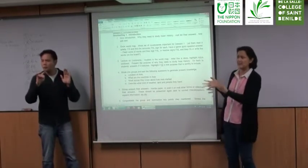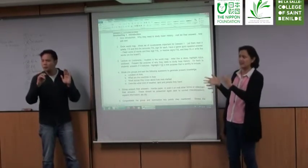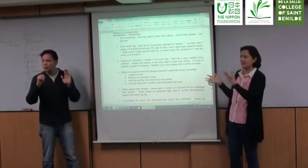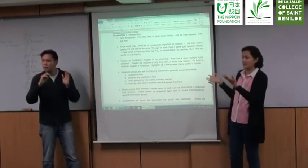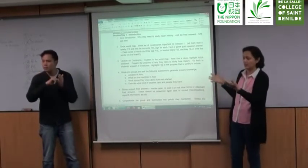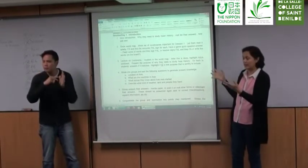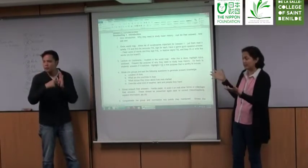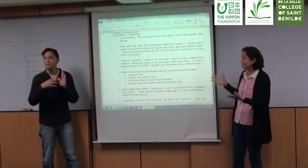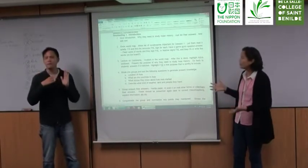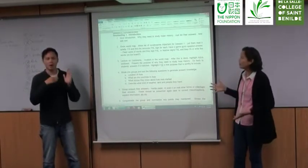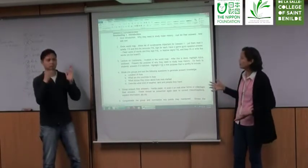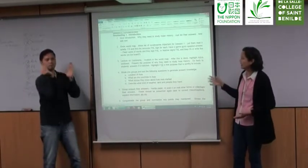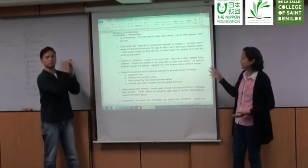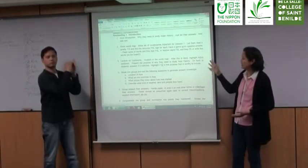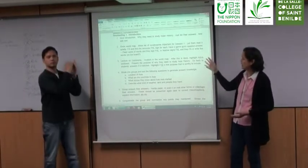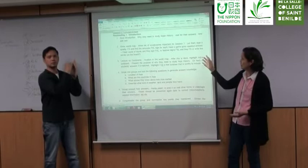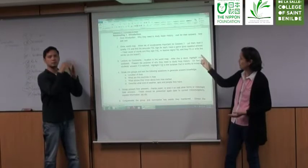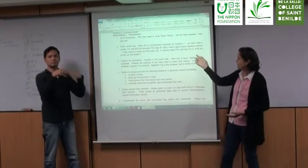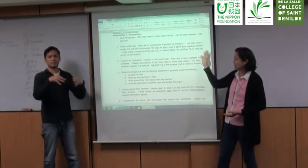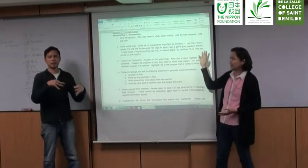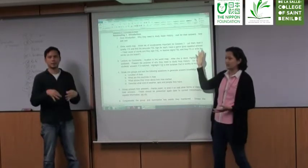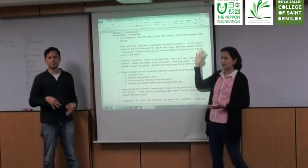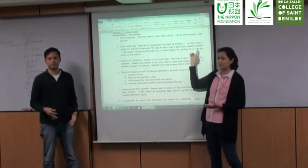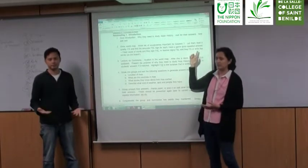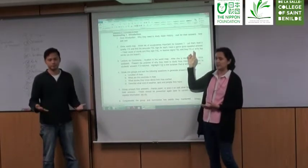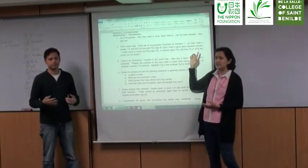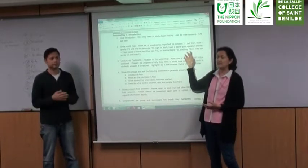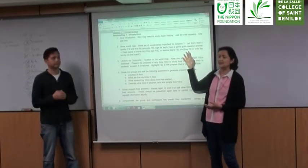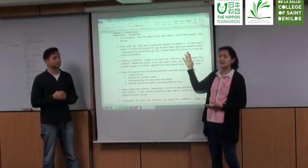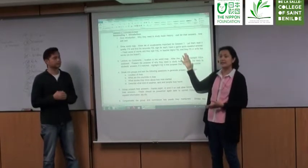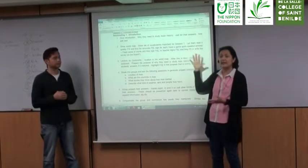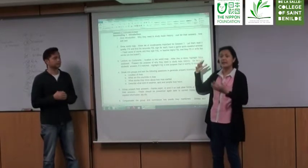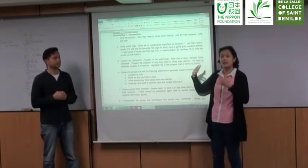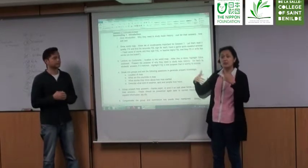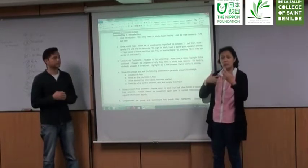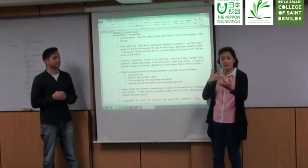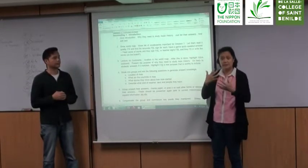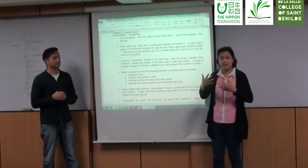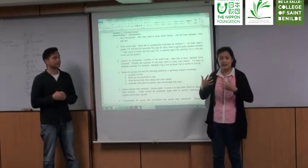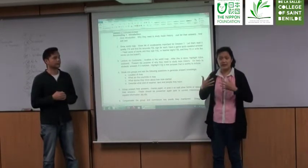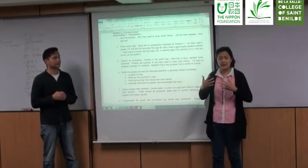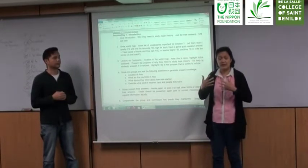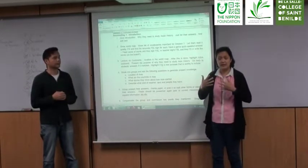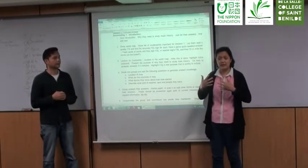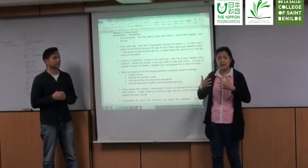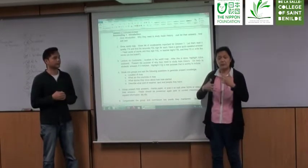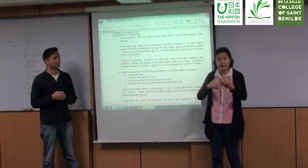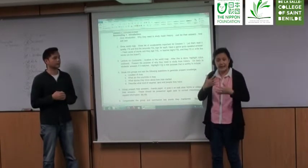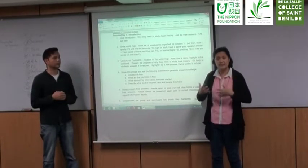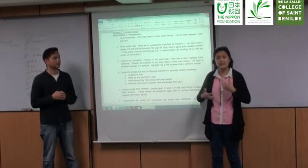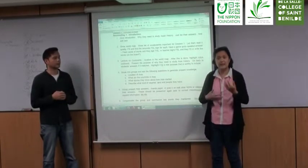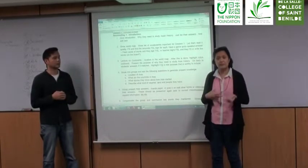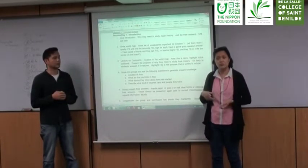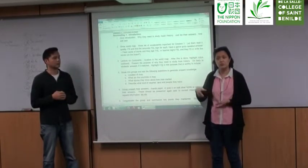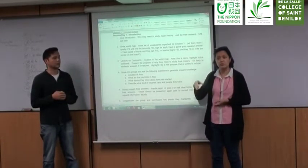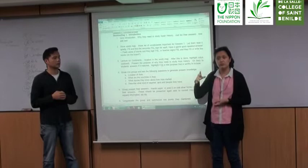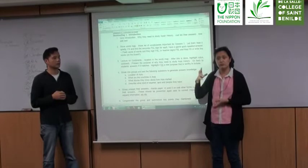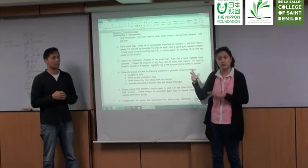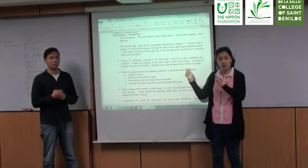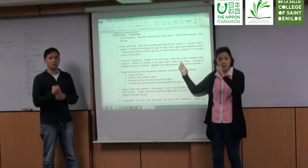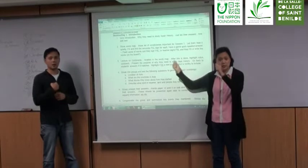is whatever term that there will be discussed. And then we will be, I will be asking them